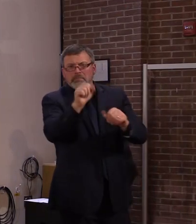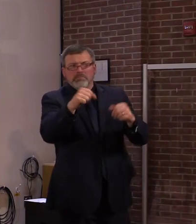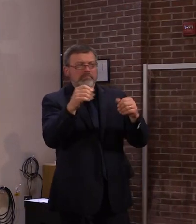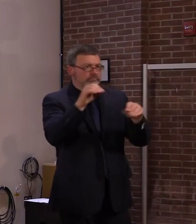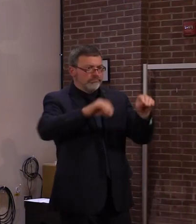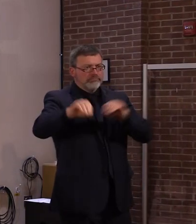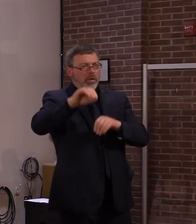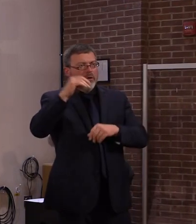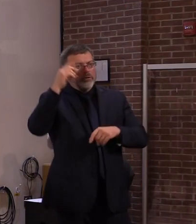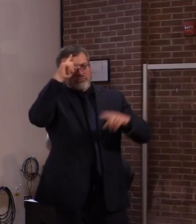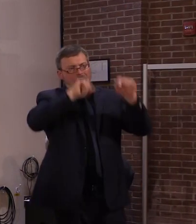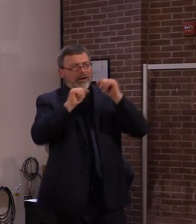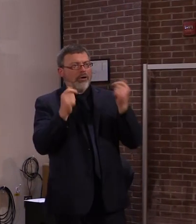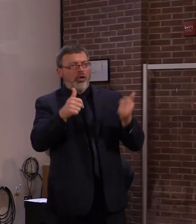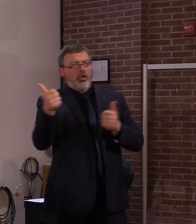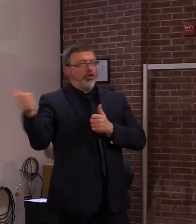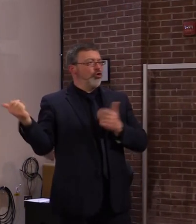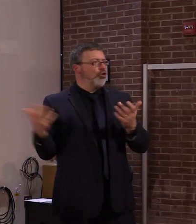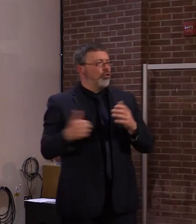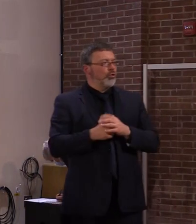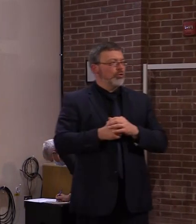Andrew McGregor, Caledonian Record.